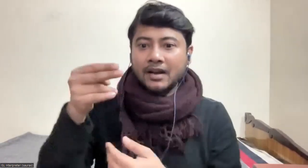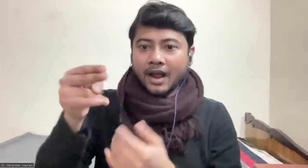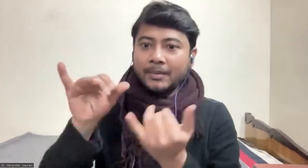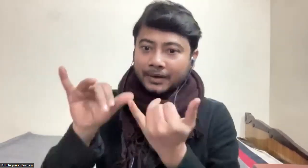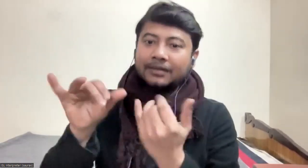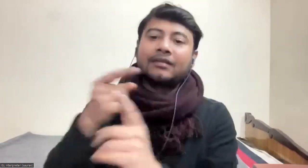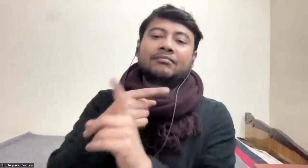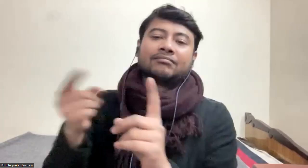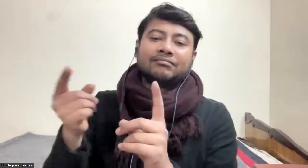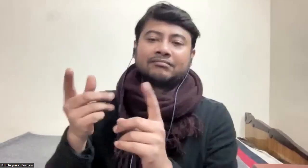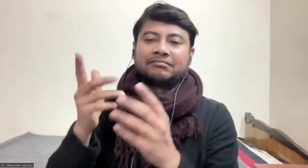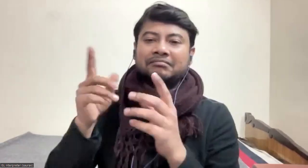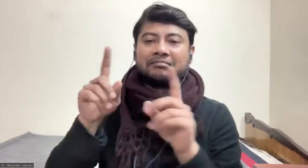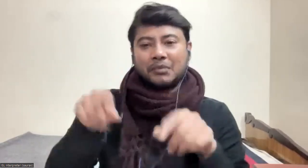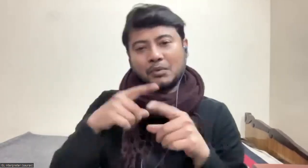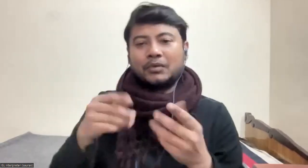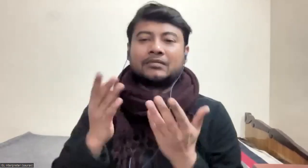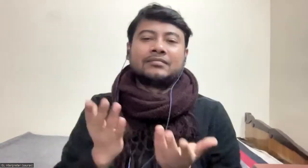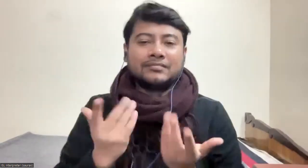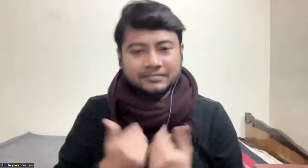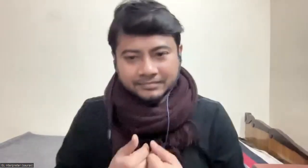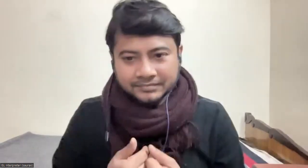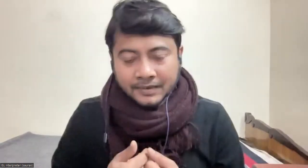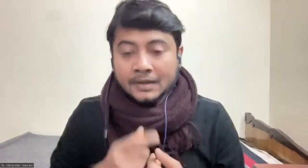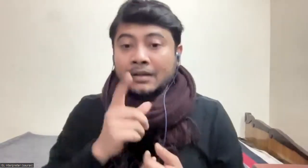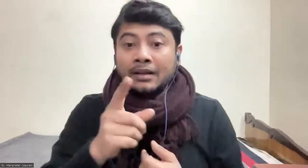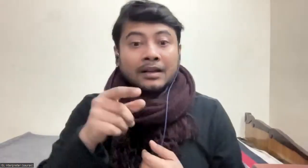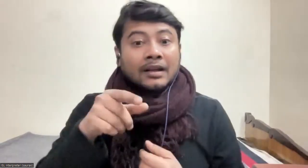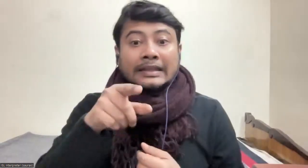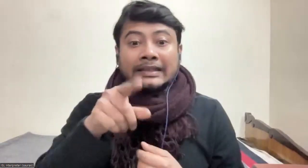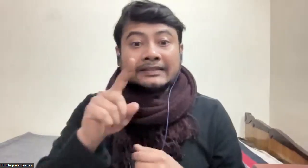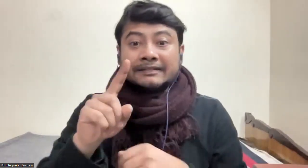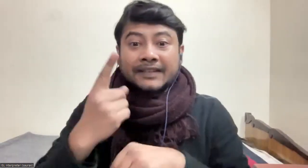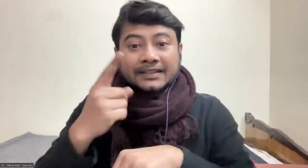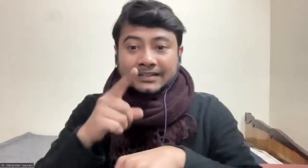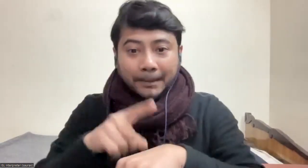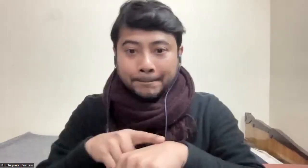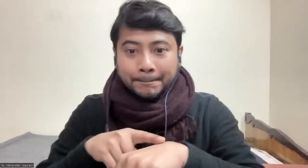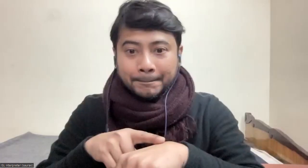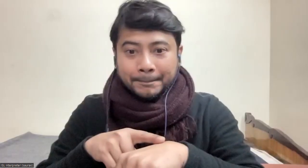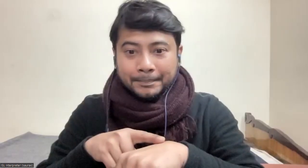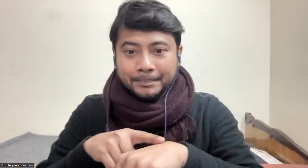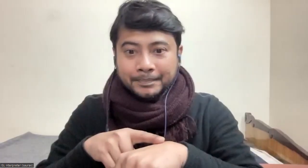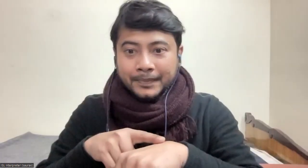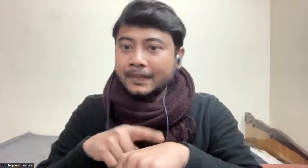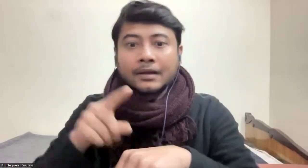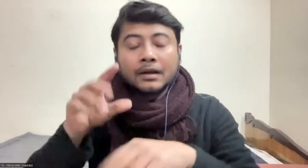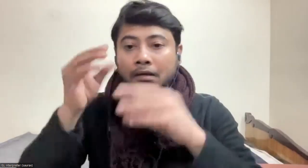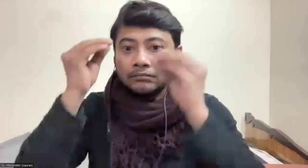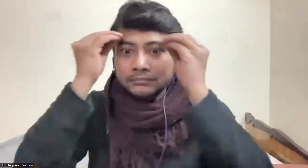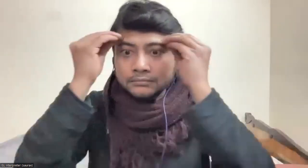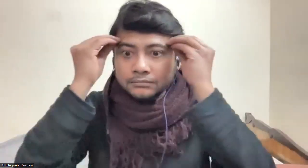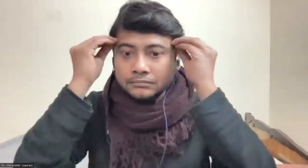again, because unless you watch them again, it will not enter your mind. It will not enter you. You will forget it after some